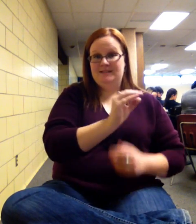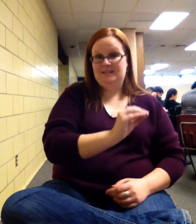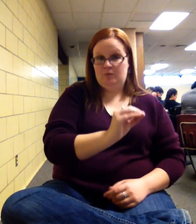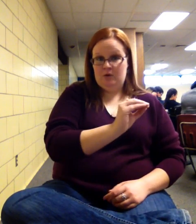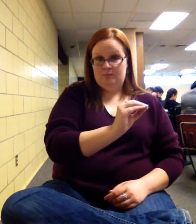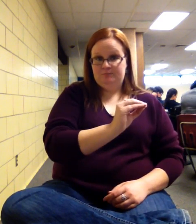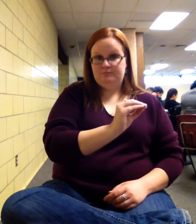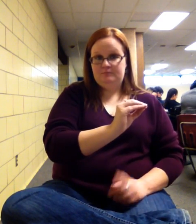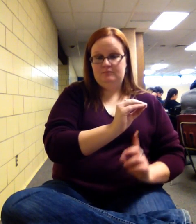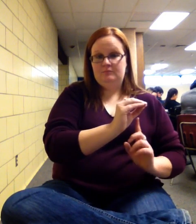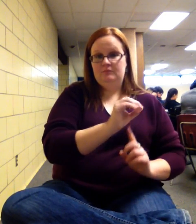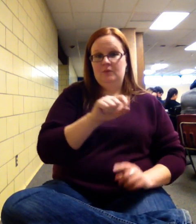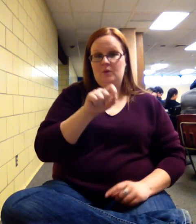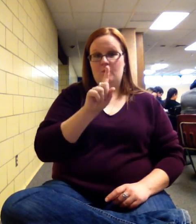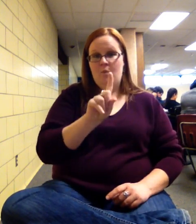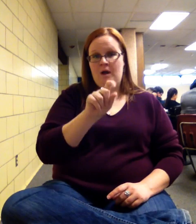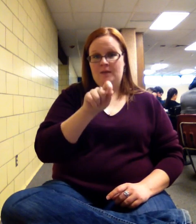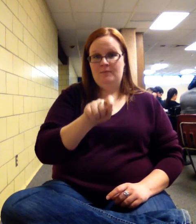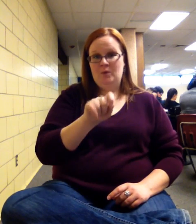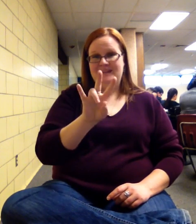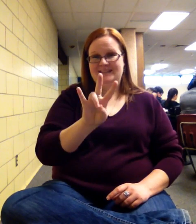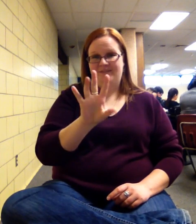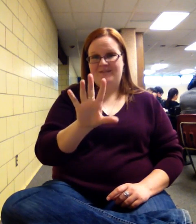payment, 1.75 IY,